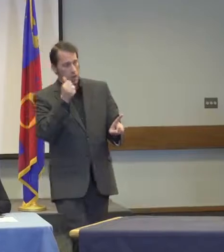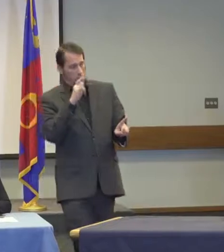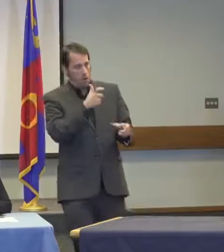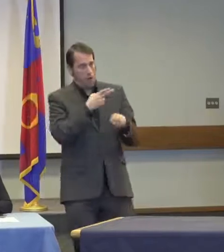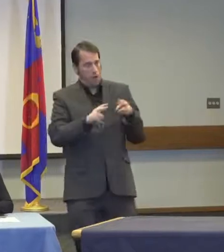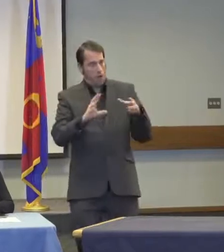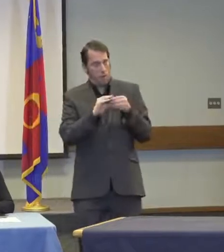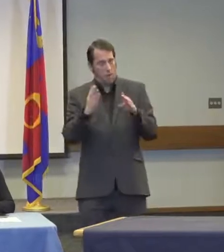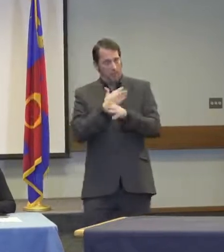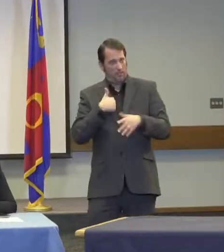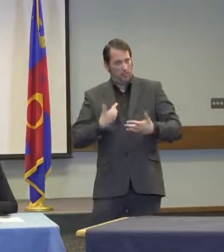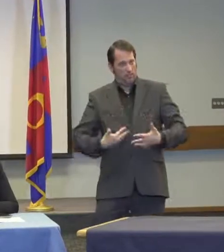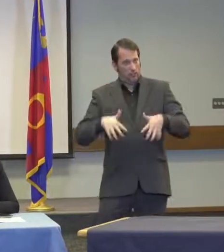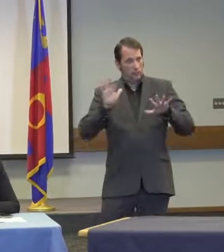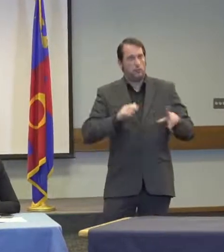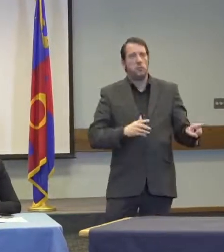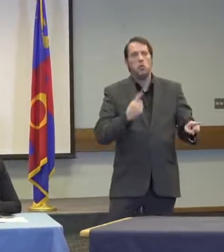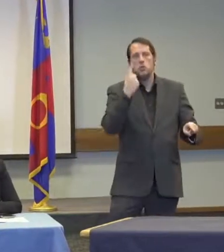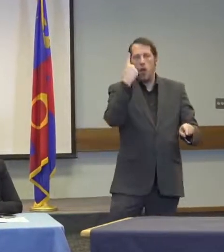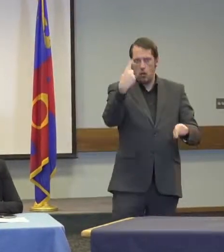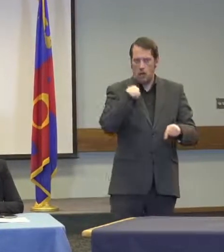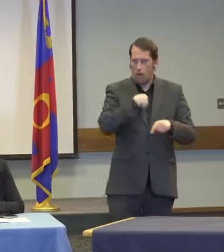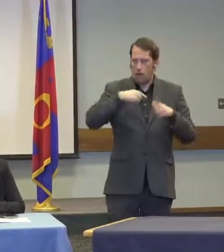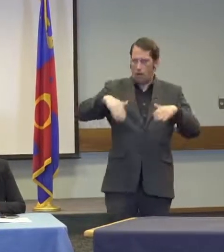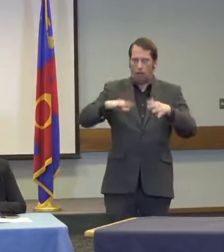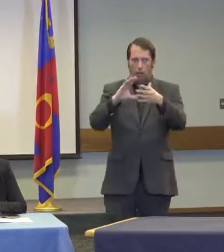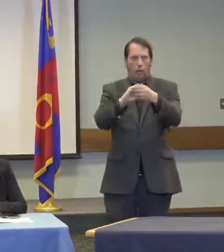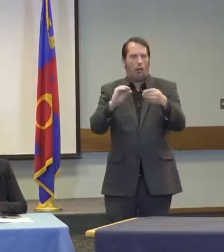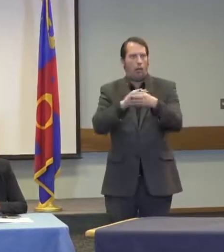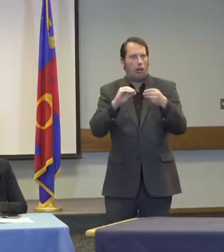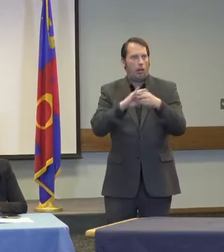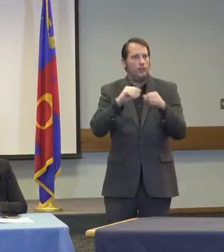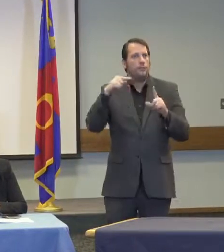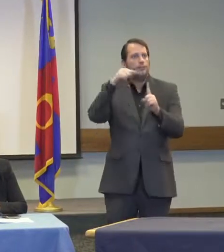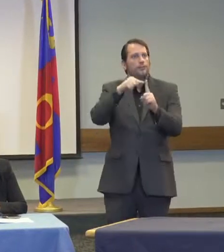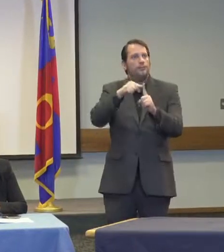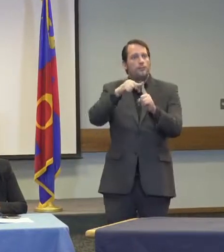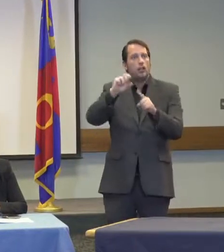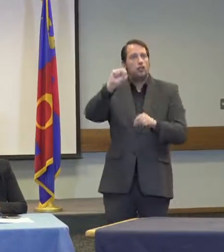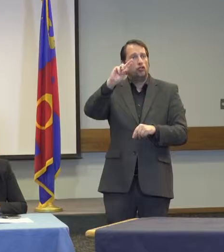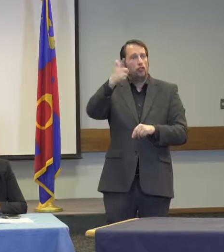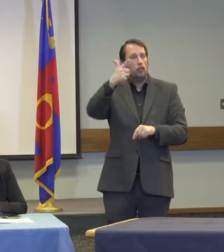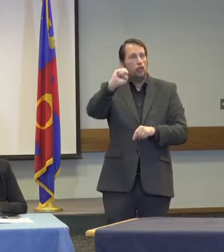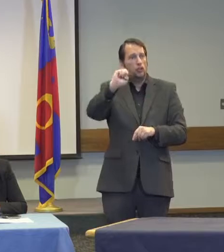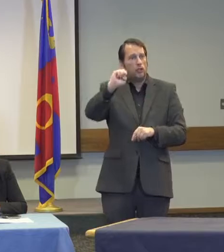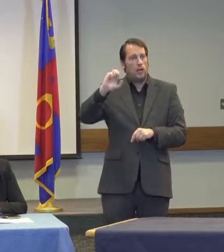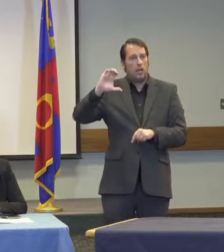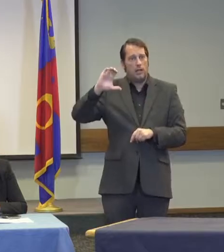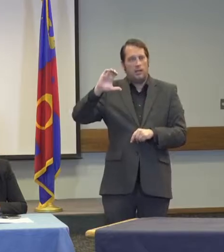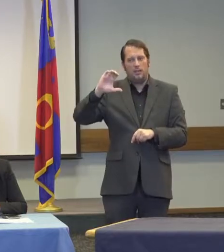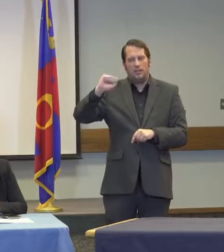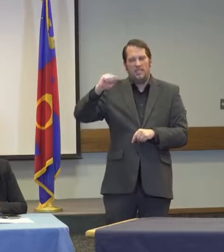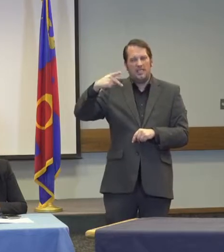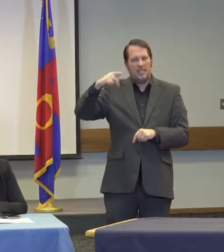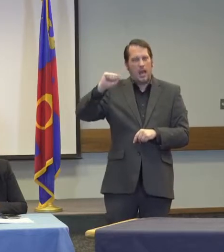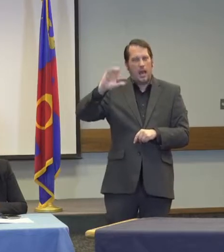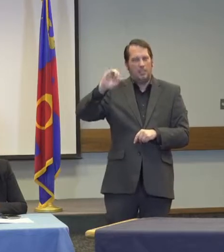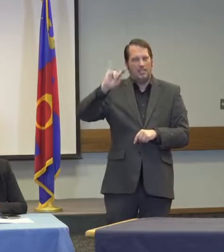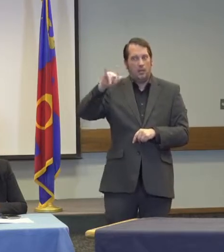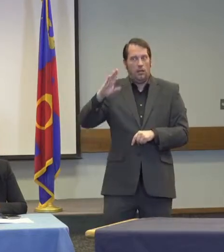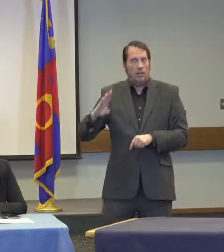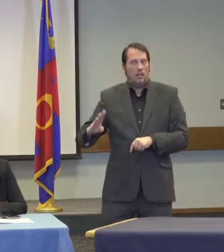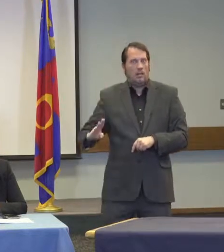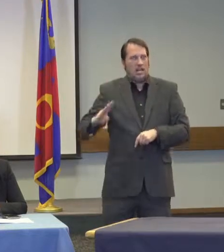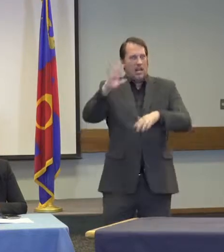to create surge capacity within our hospitals and healthcare facilities. So we're trying to ramp up testing, we're trying to ramp up